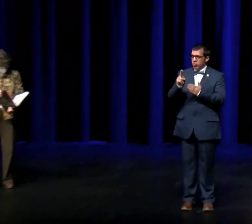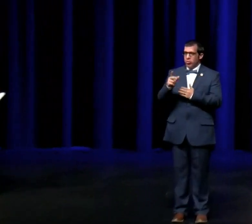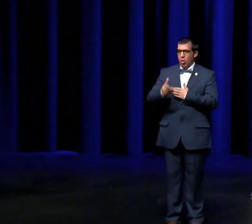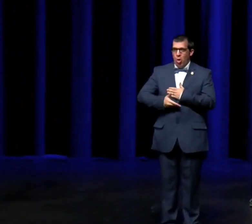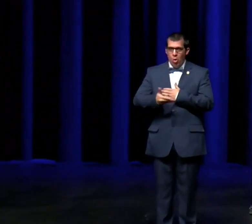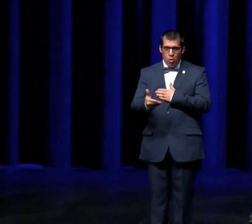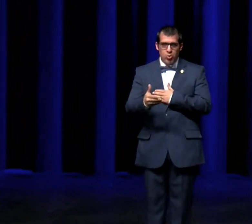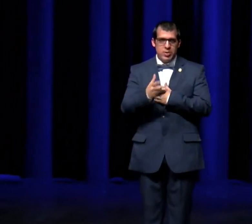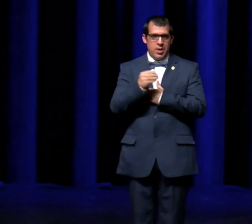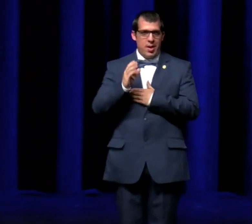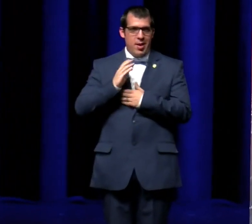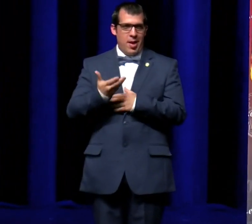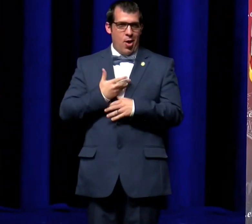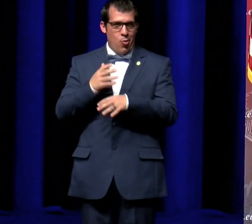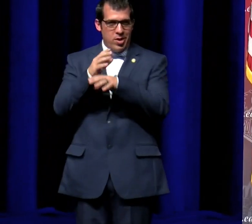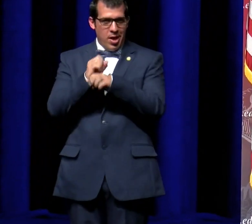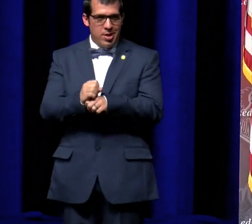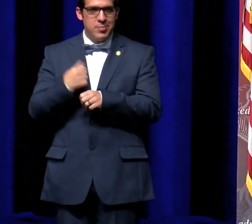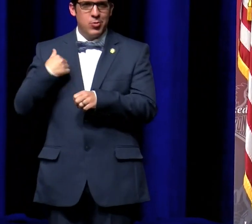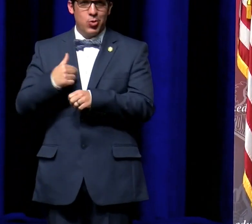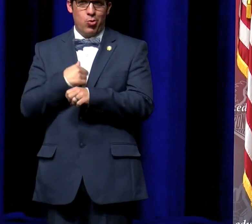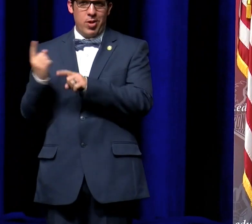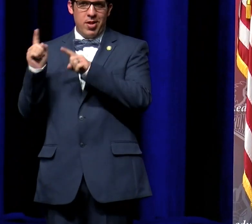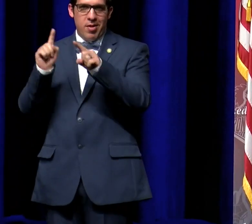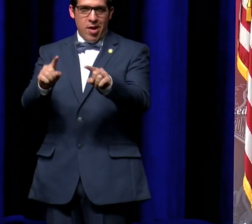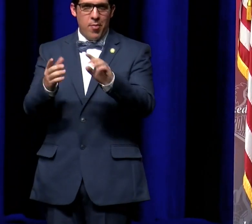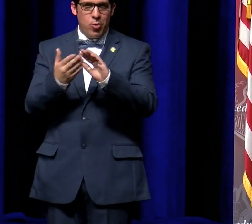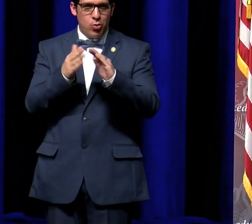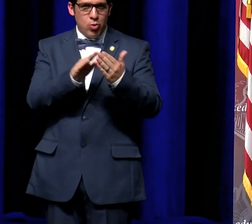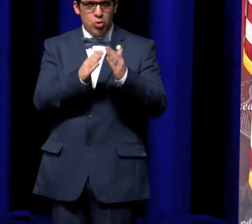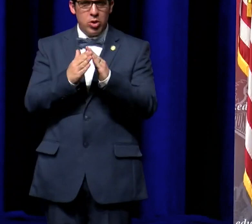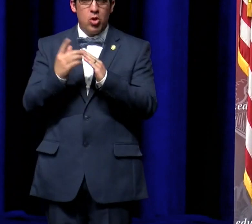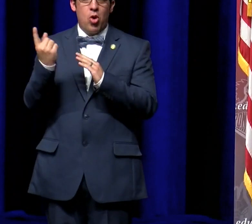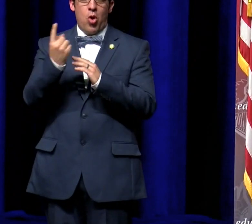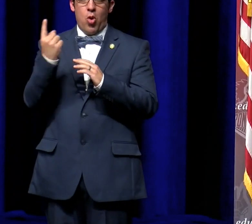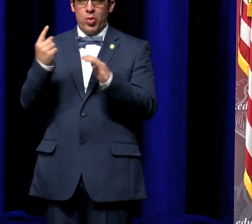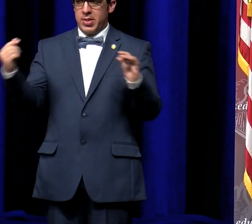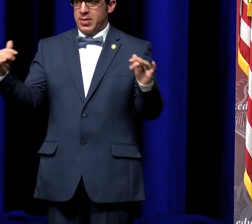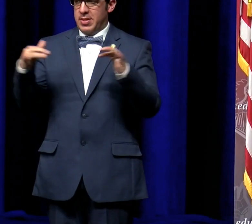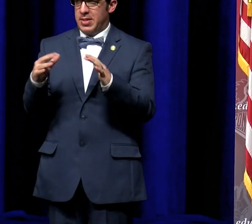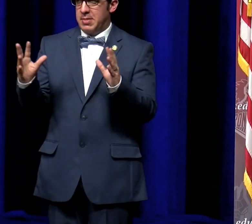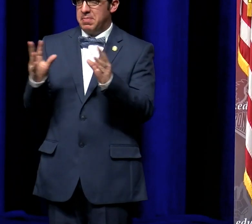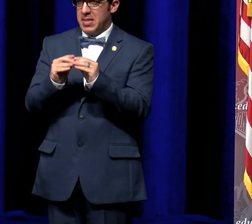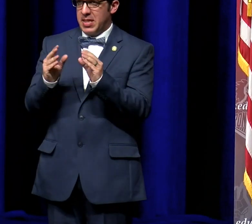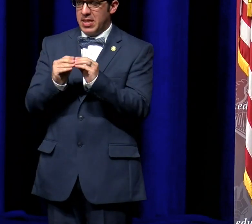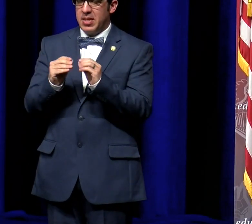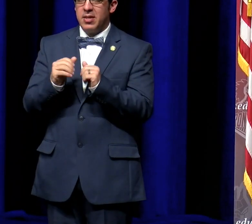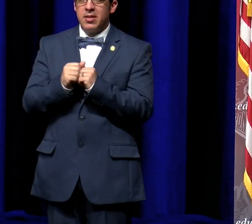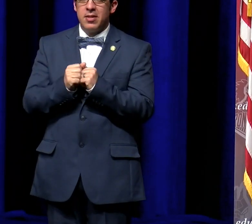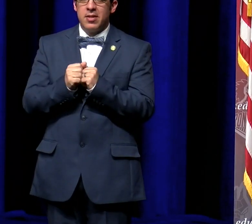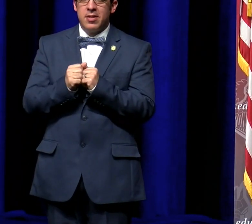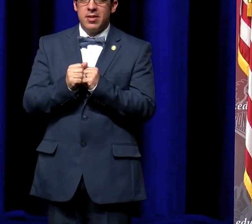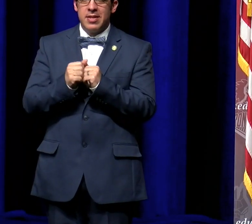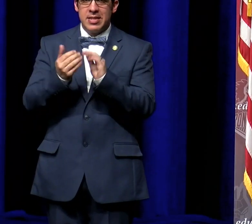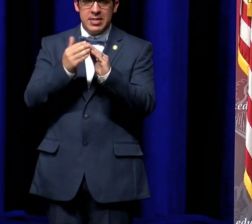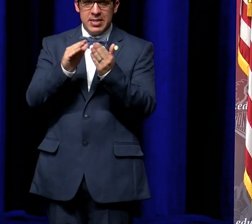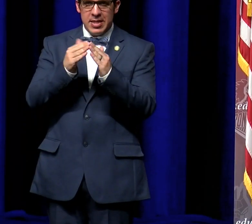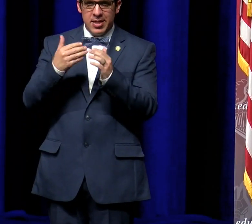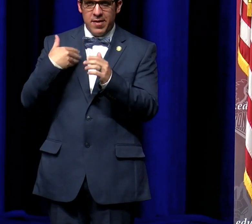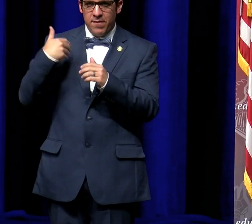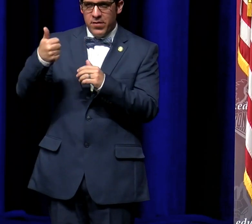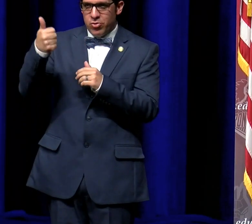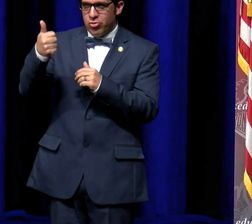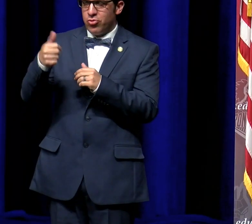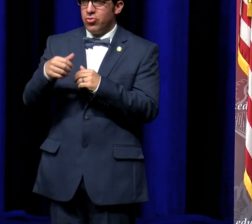As is our custom, as we come out into the community, we have a meeting of our city officials,